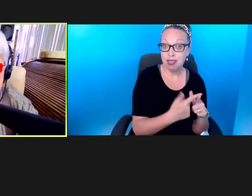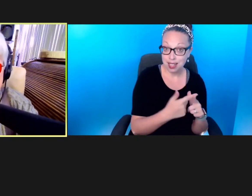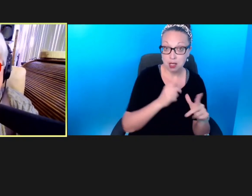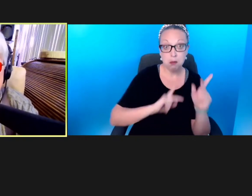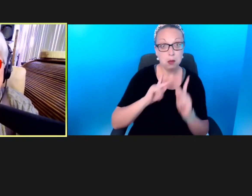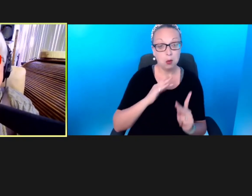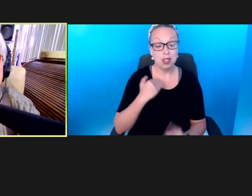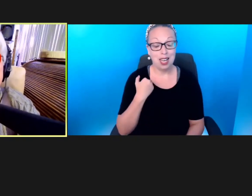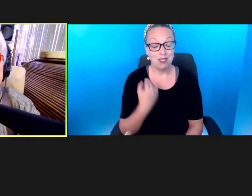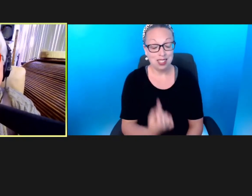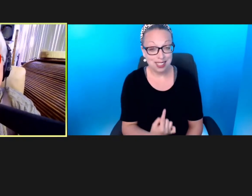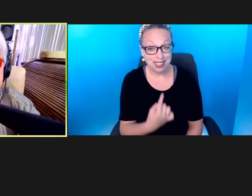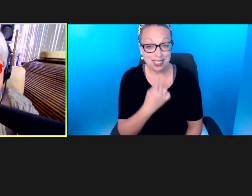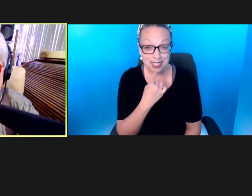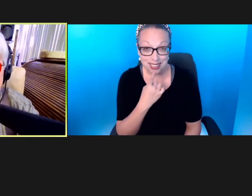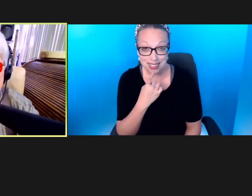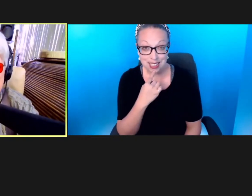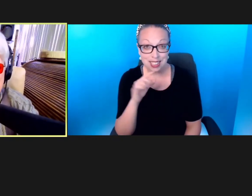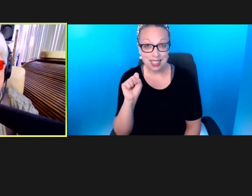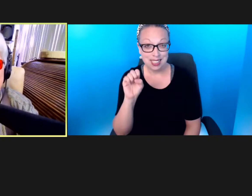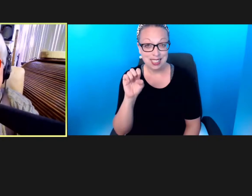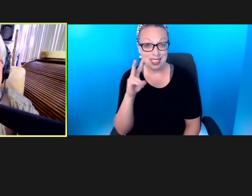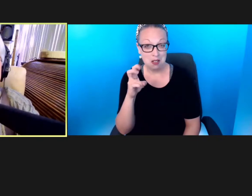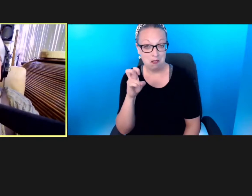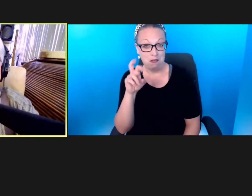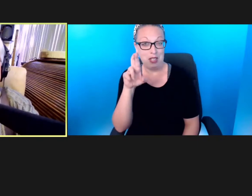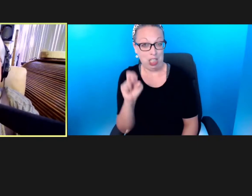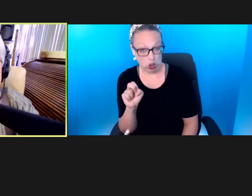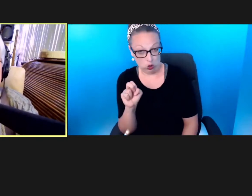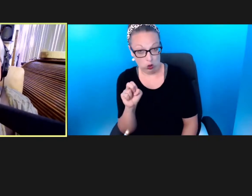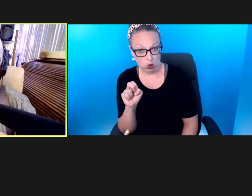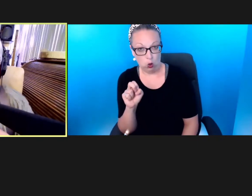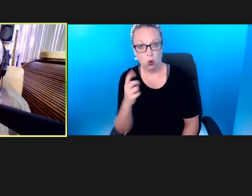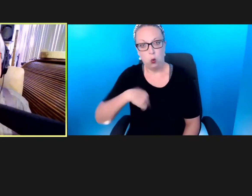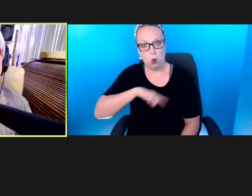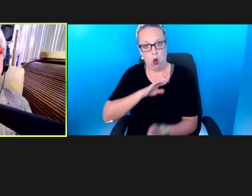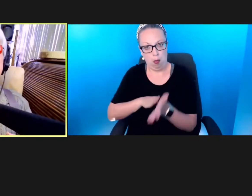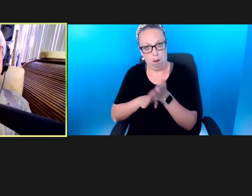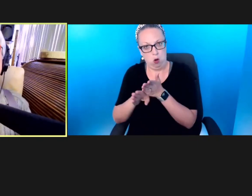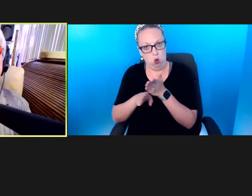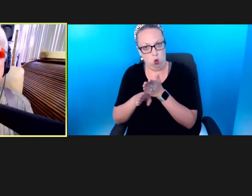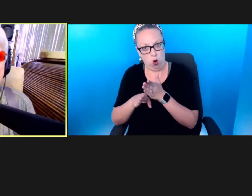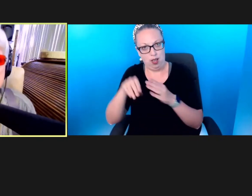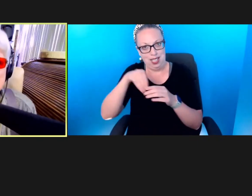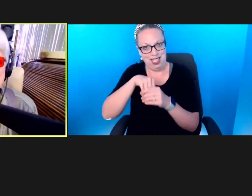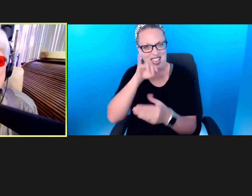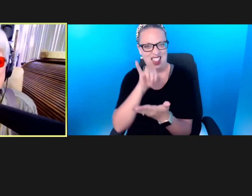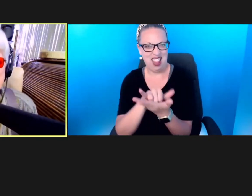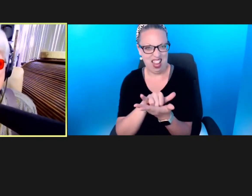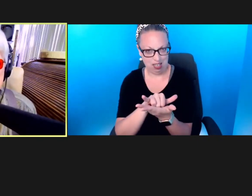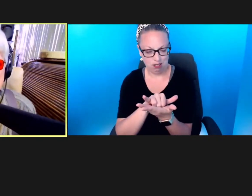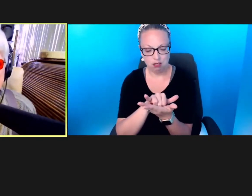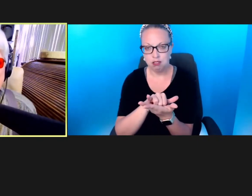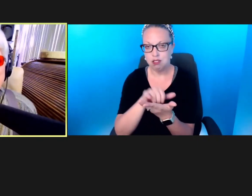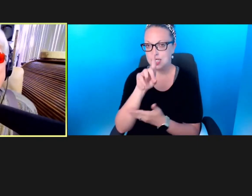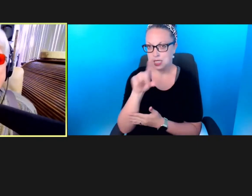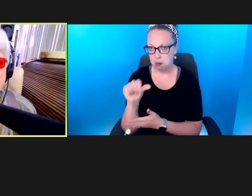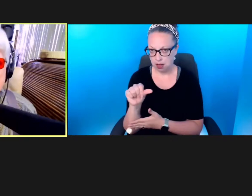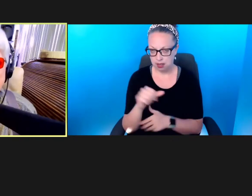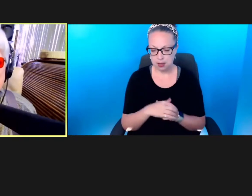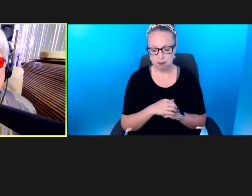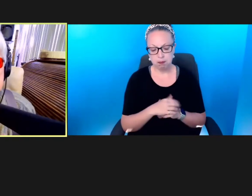any disability are in a minority within that disabling condition. Okay, so